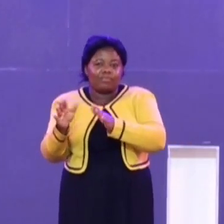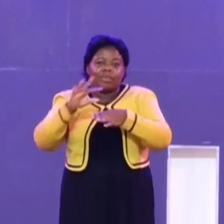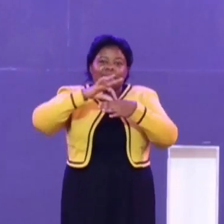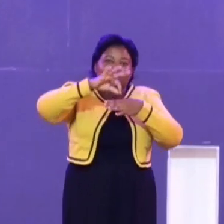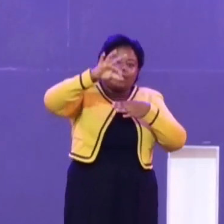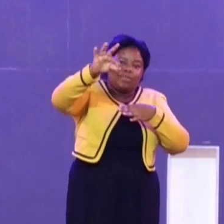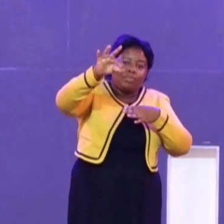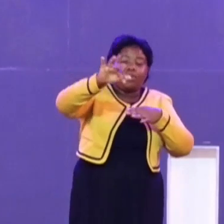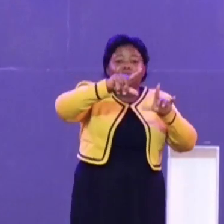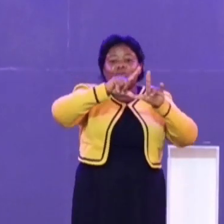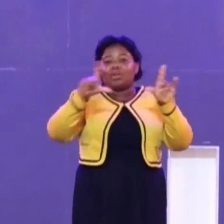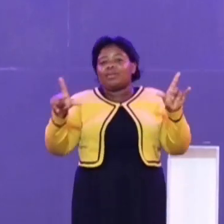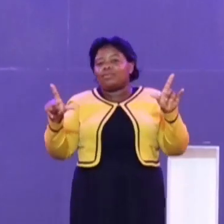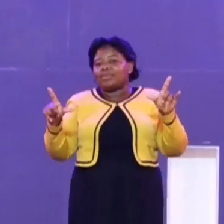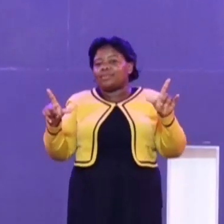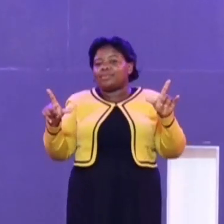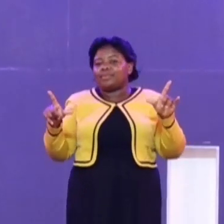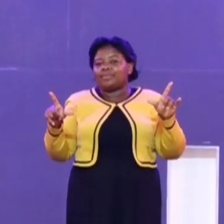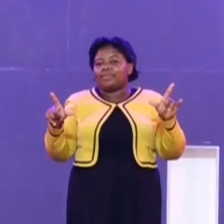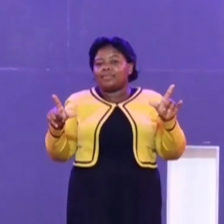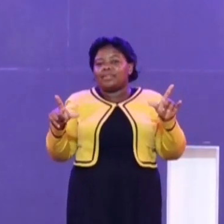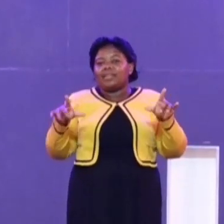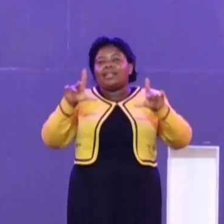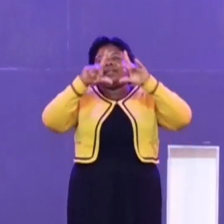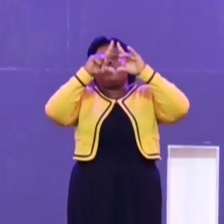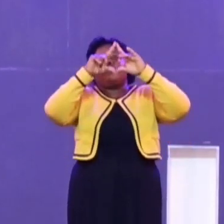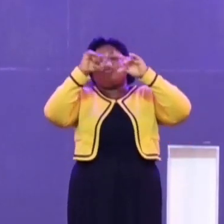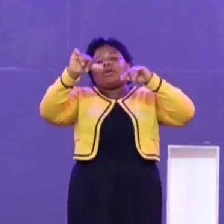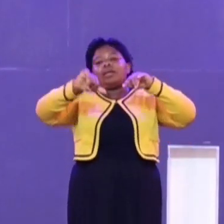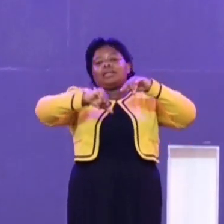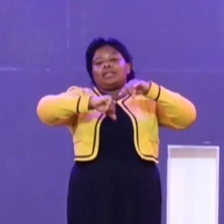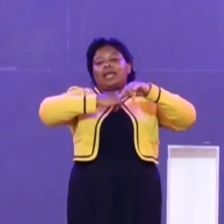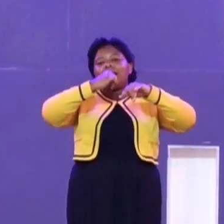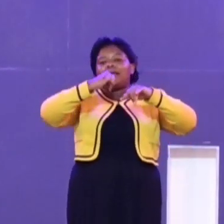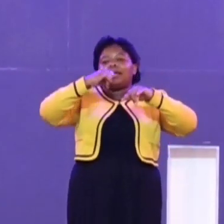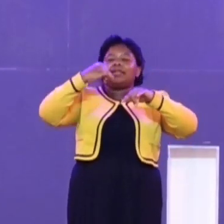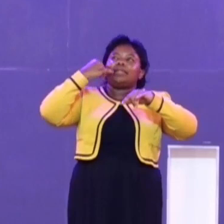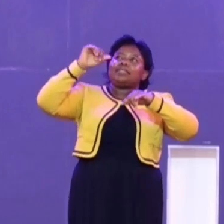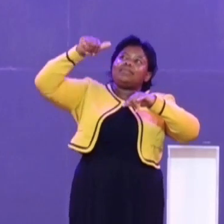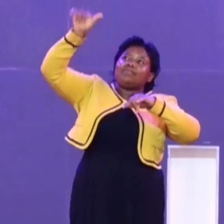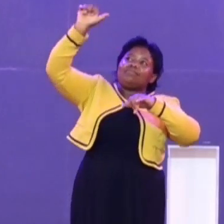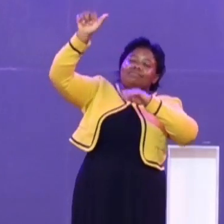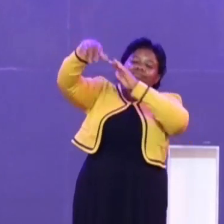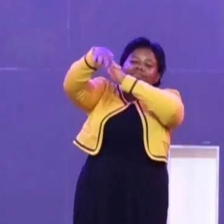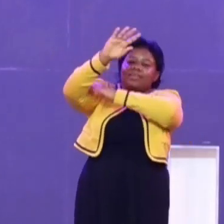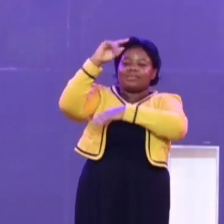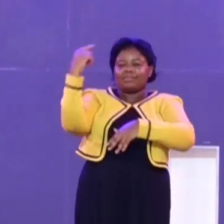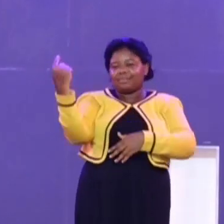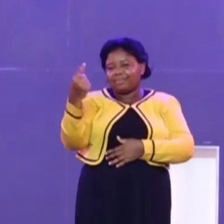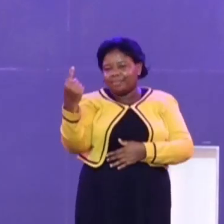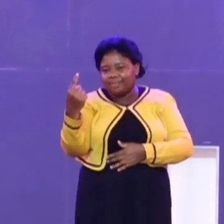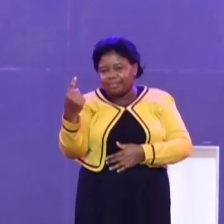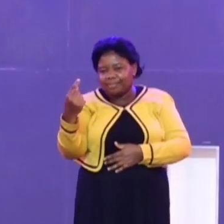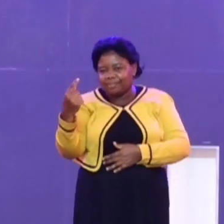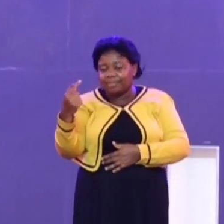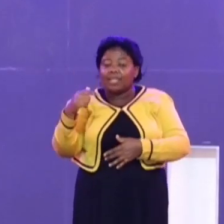spiritual language. Na yate mulumi oro moyo. The word I belongs to God. Echigambo echo bwanze cha mukama yeka. In